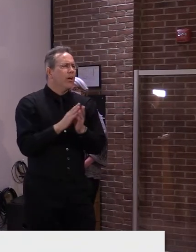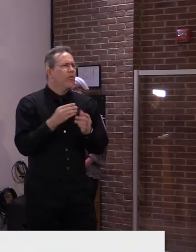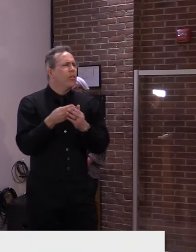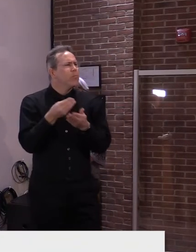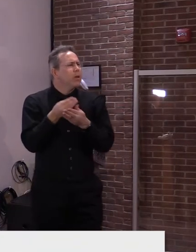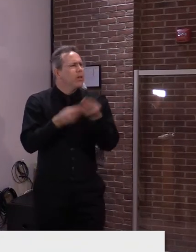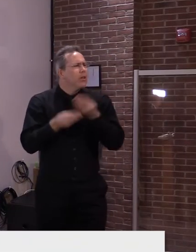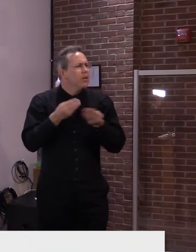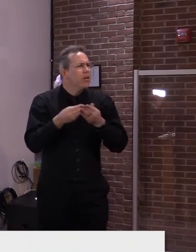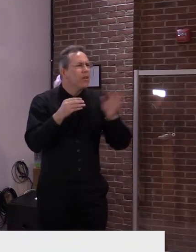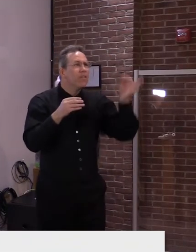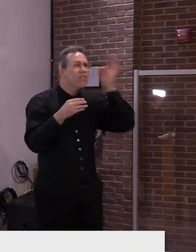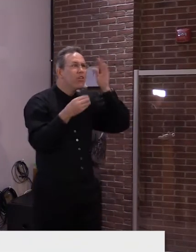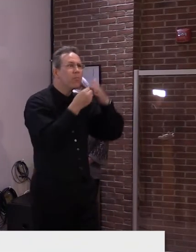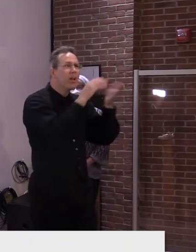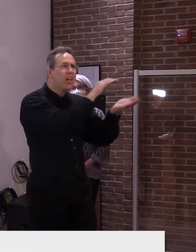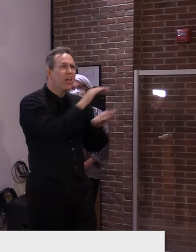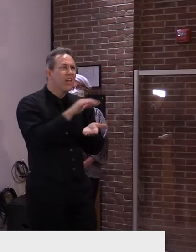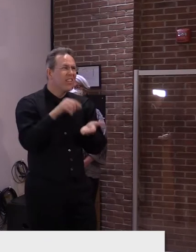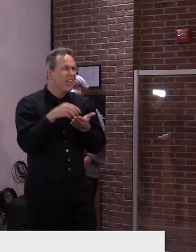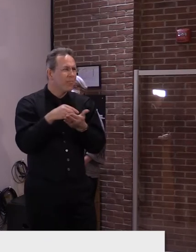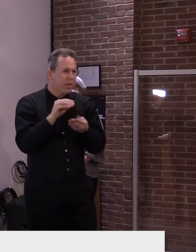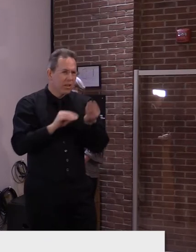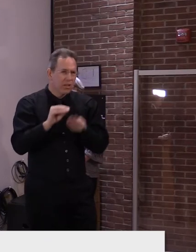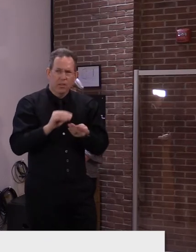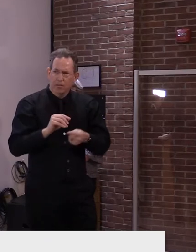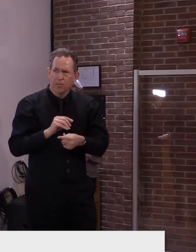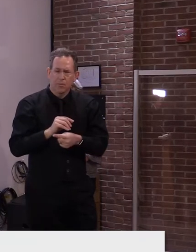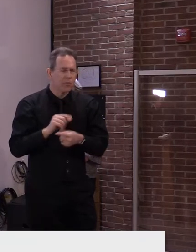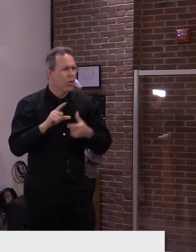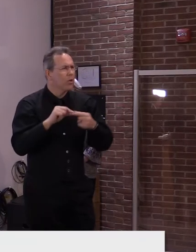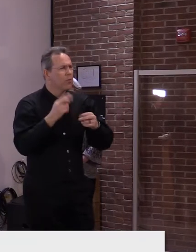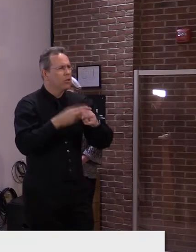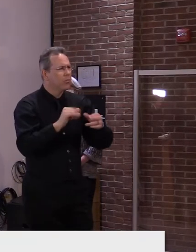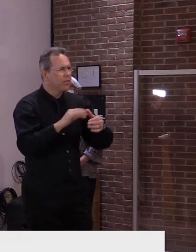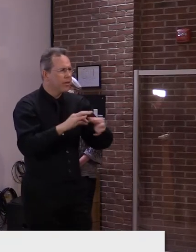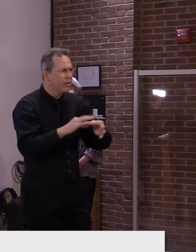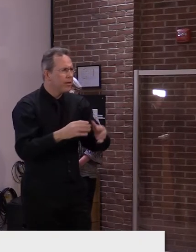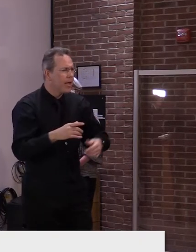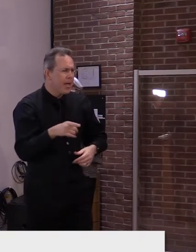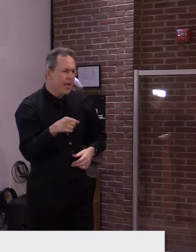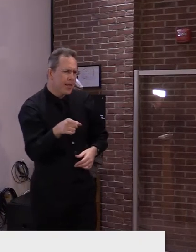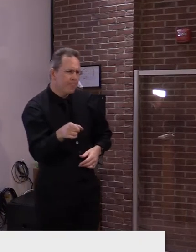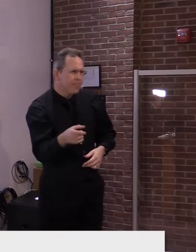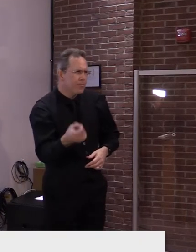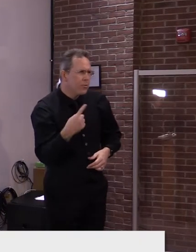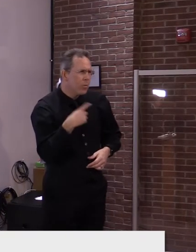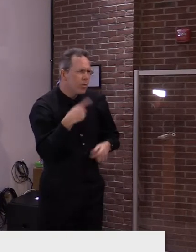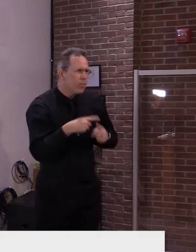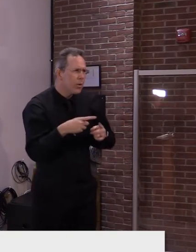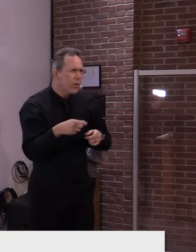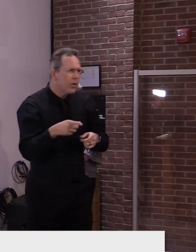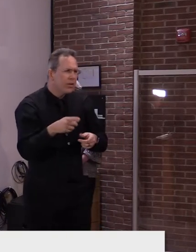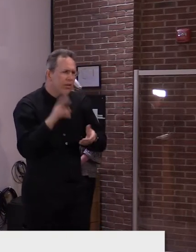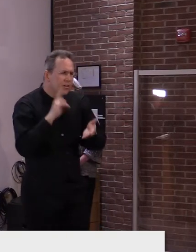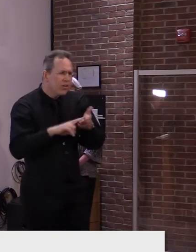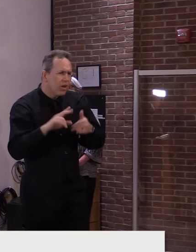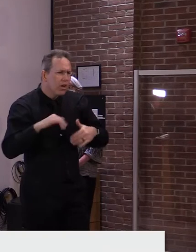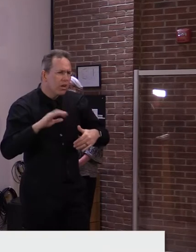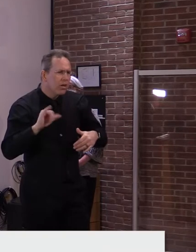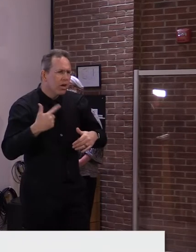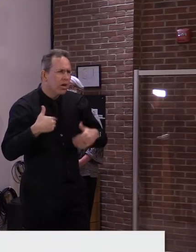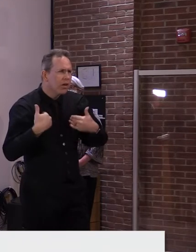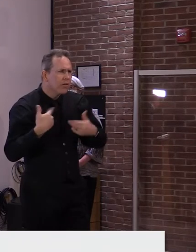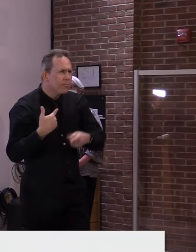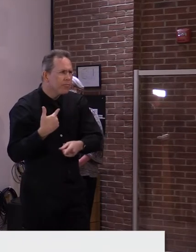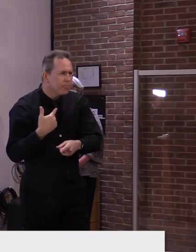recovery money and ask Secretary Young if there was anything that I missed that you wanted to include. Secretary Young has been closer to